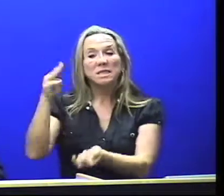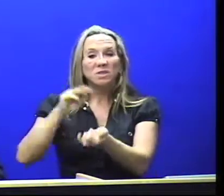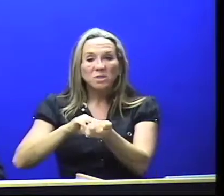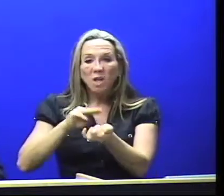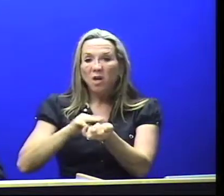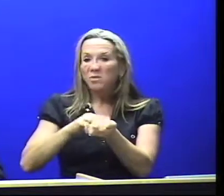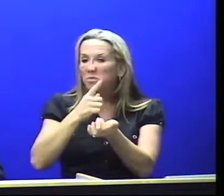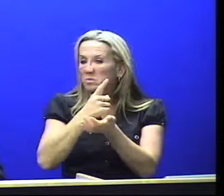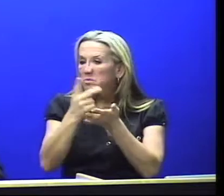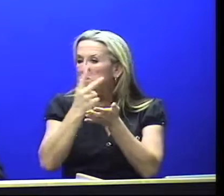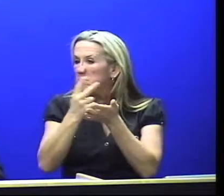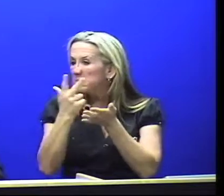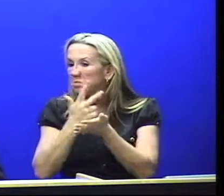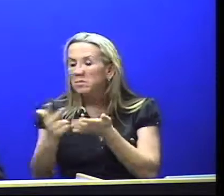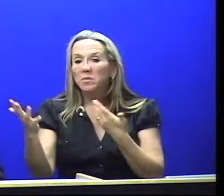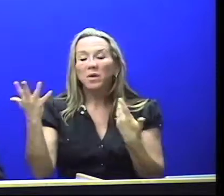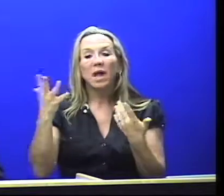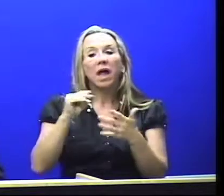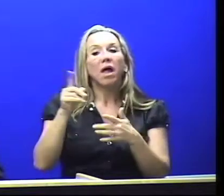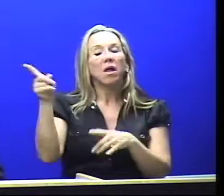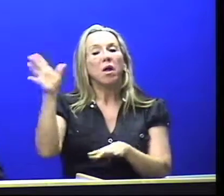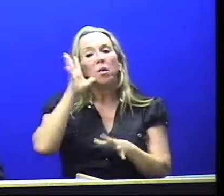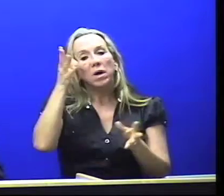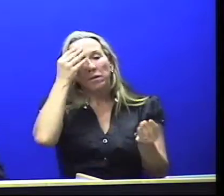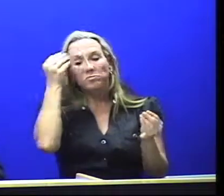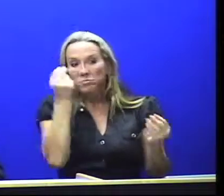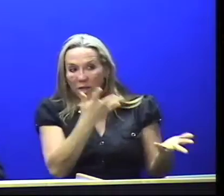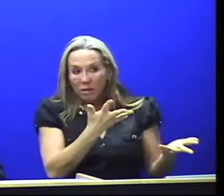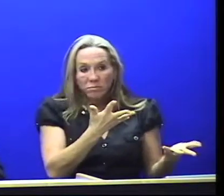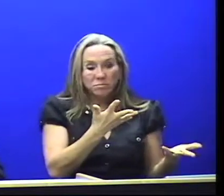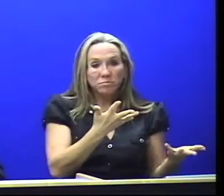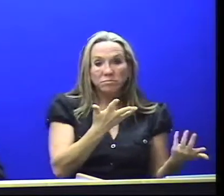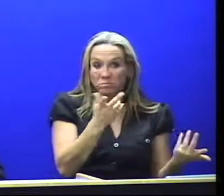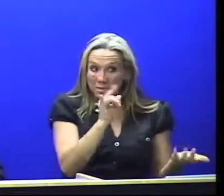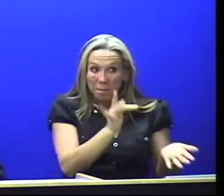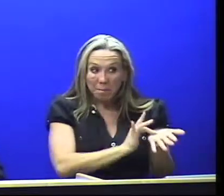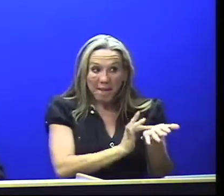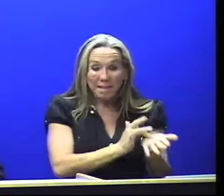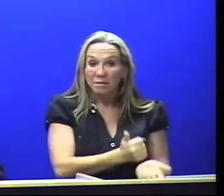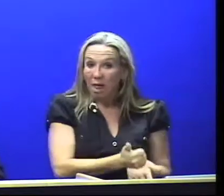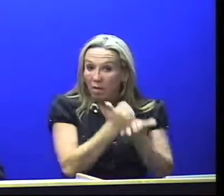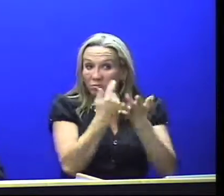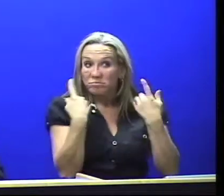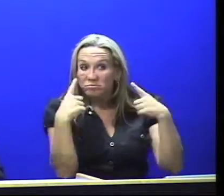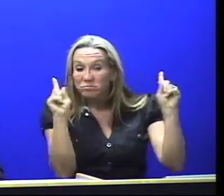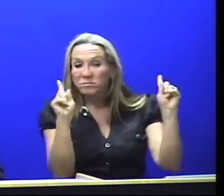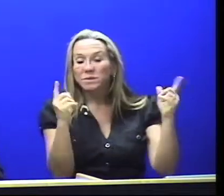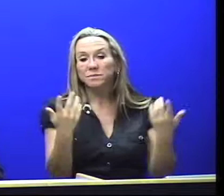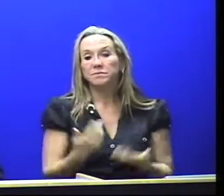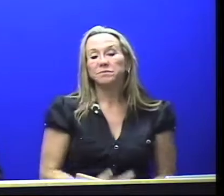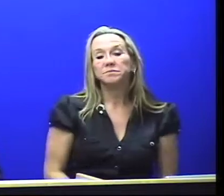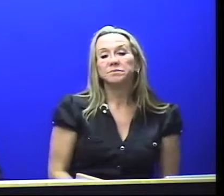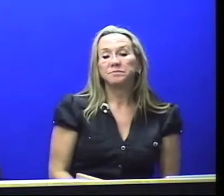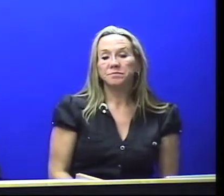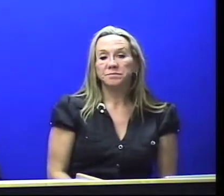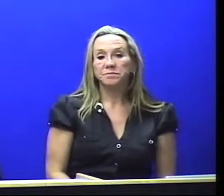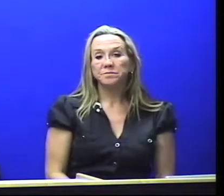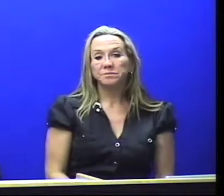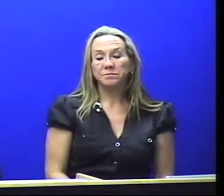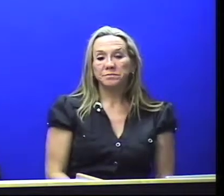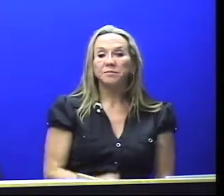of weeks, and they would be able to tell you how well the medicines have been working for you. So